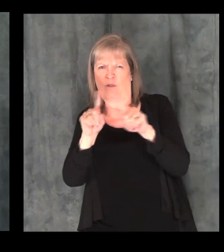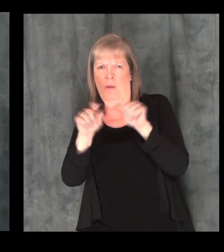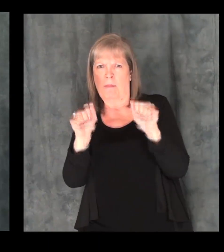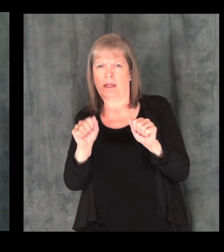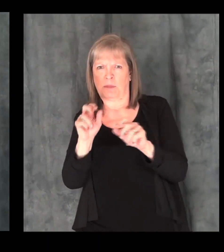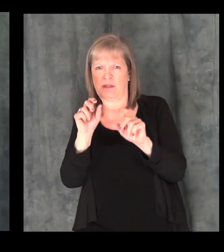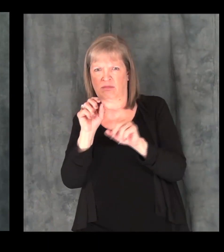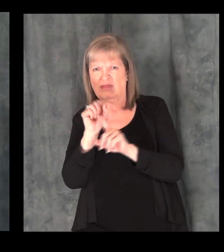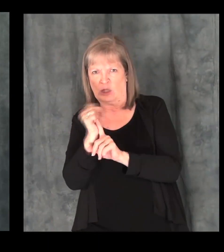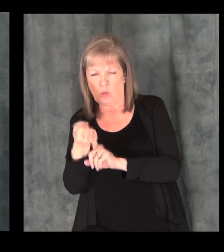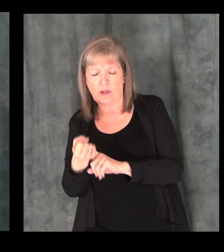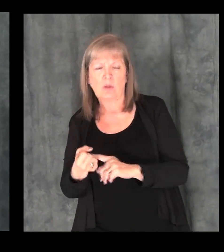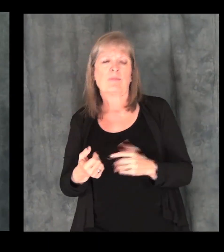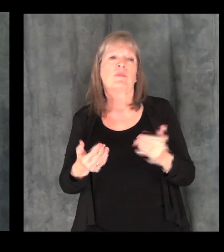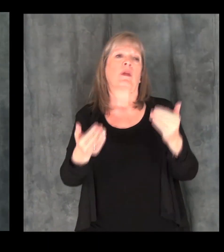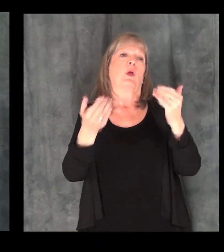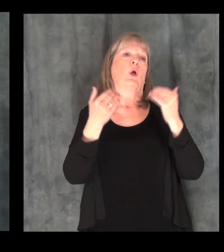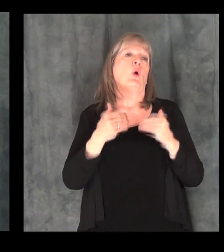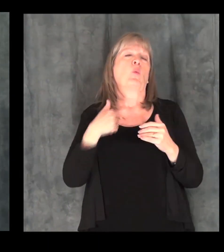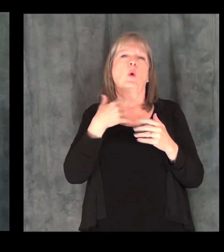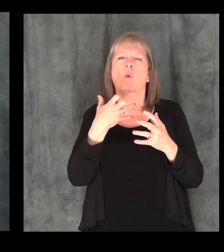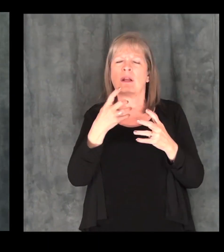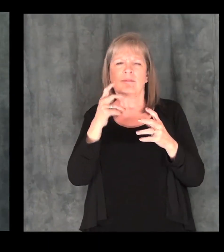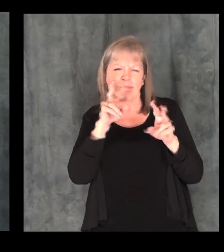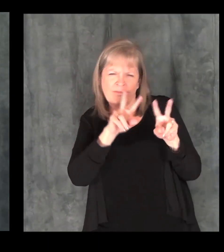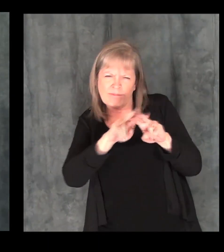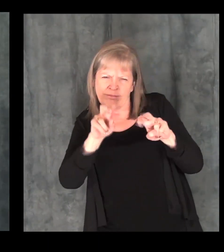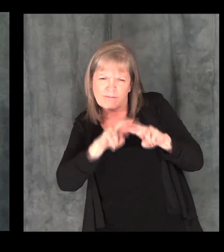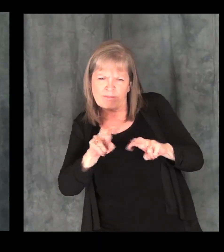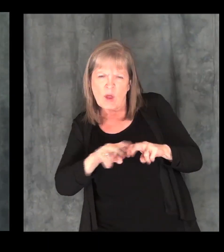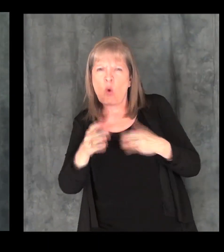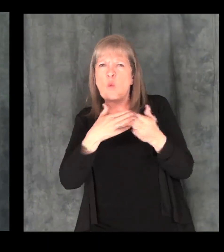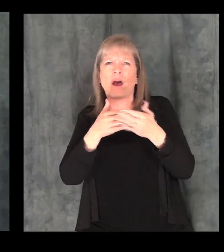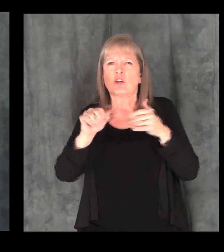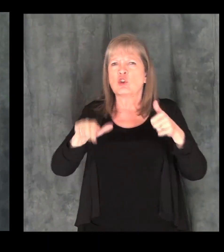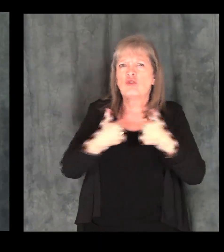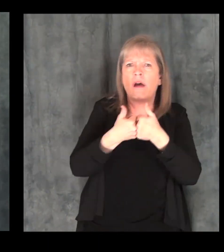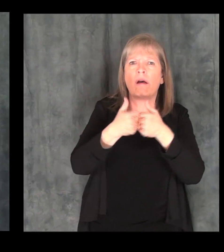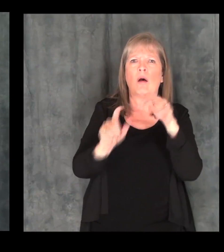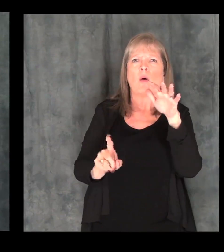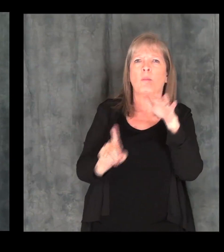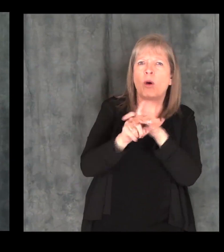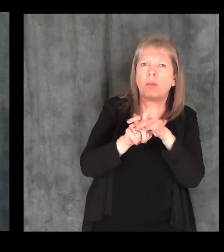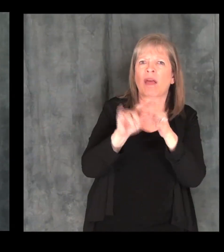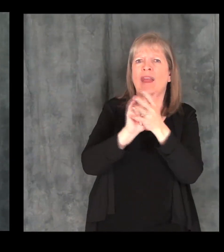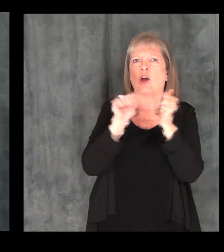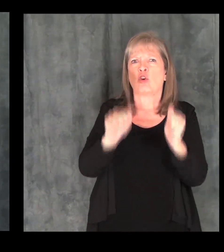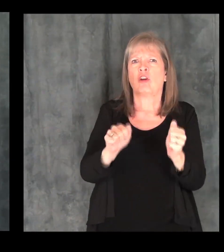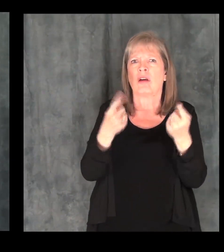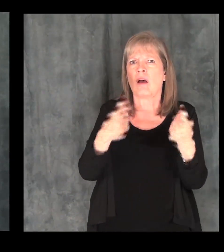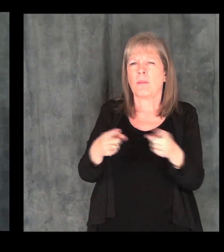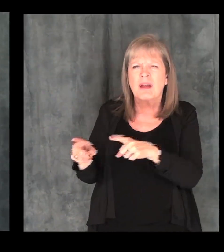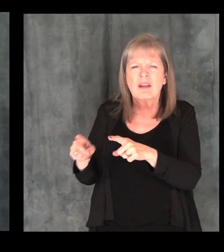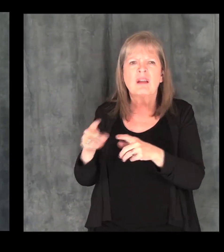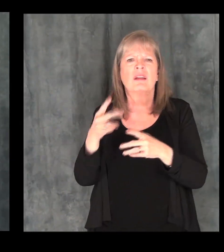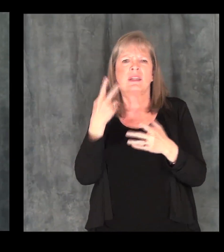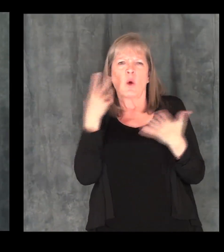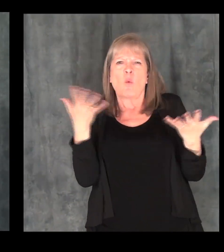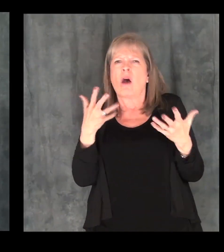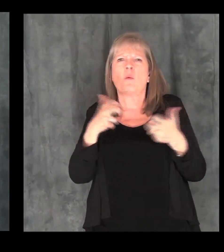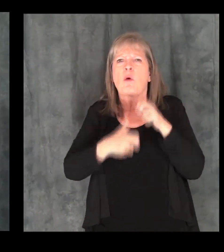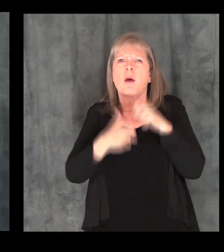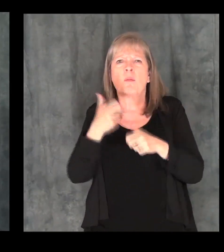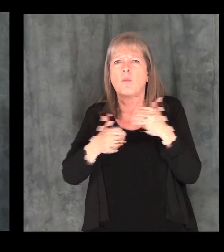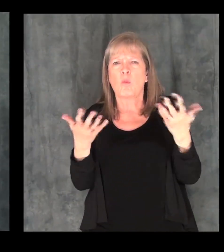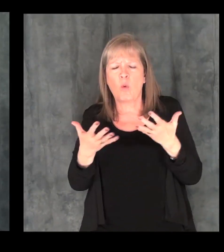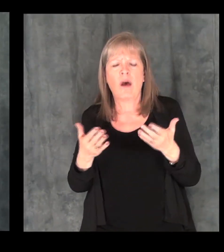any issues that arose, any challenges that arose within each of those scenarios, identify what those issues were, and also try